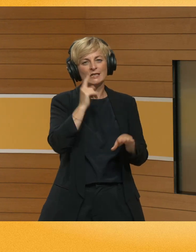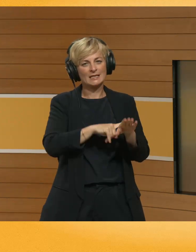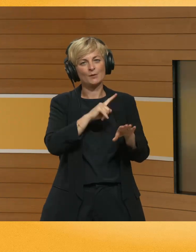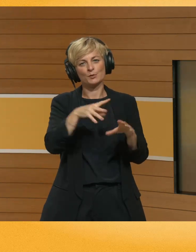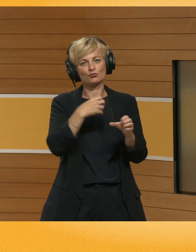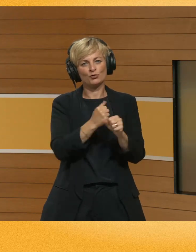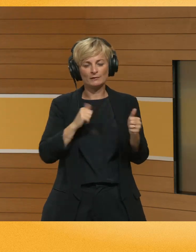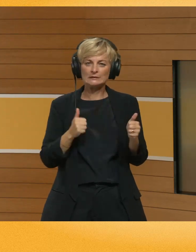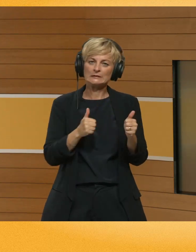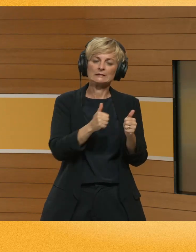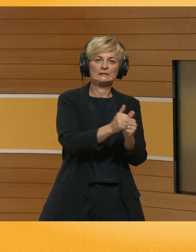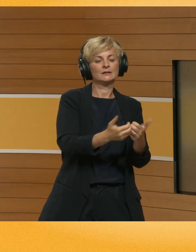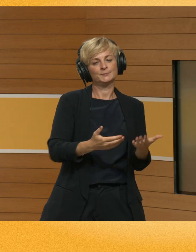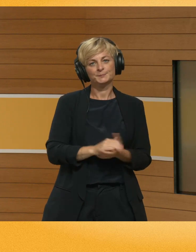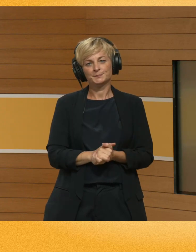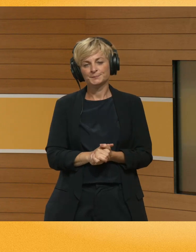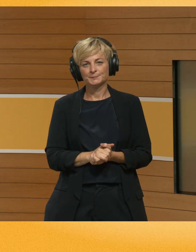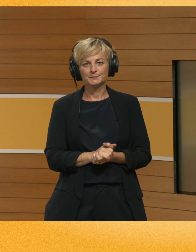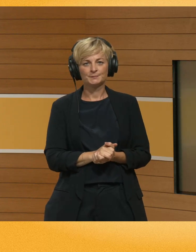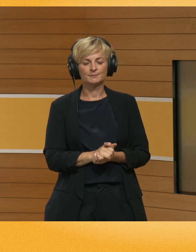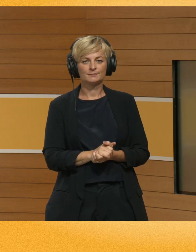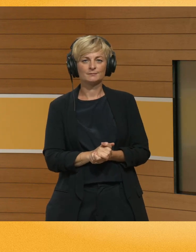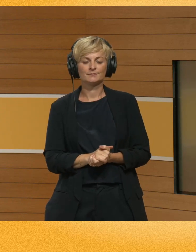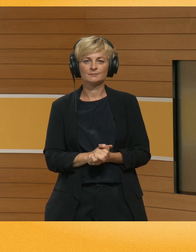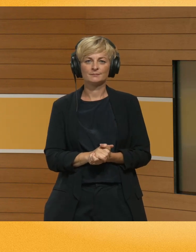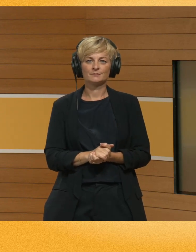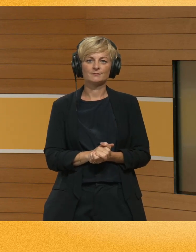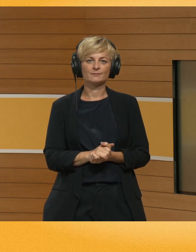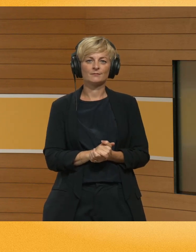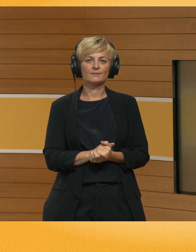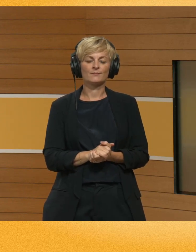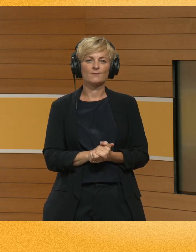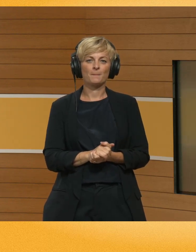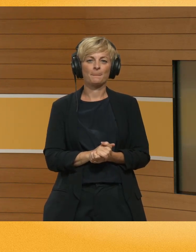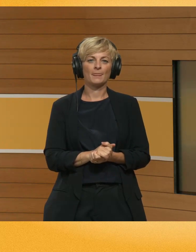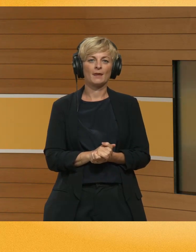go further to achieve the requirements of Magnet. Yeah.